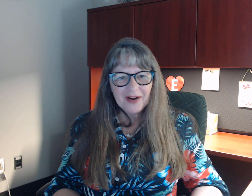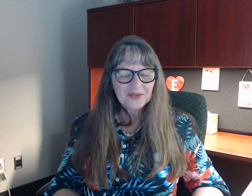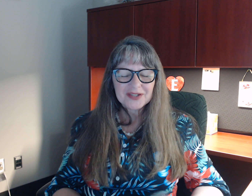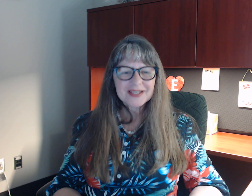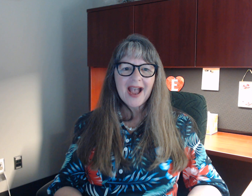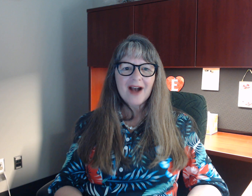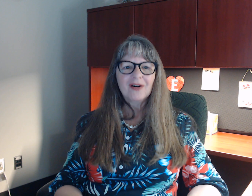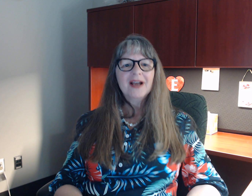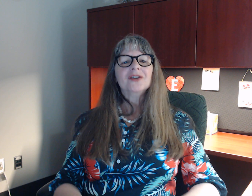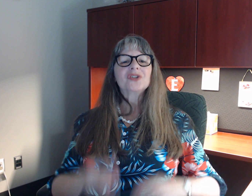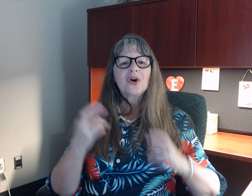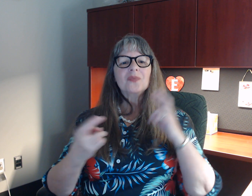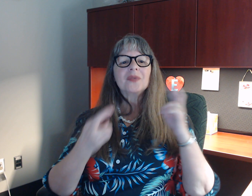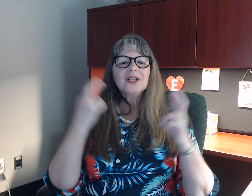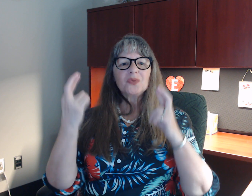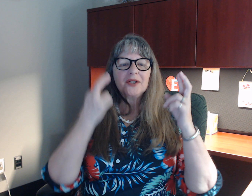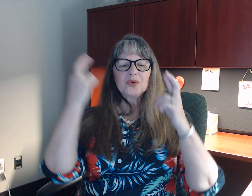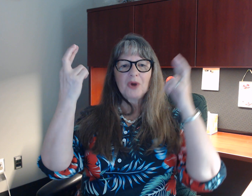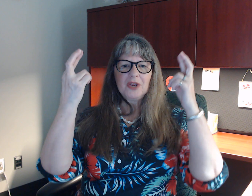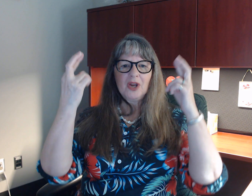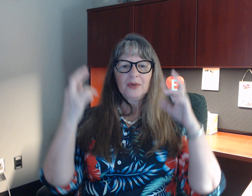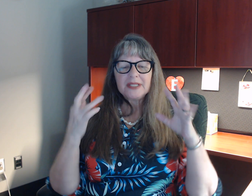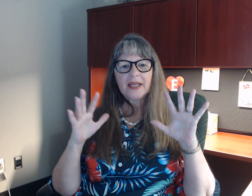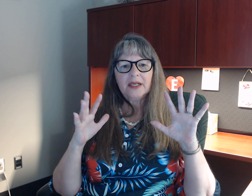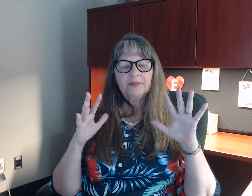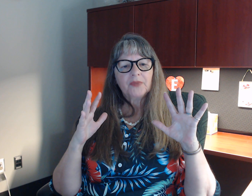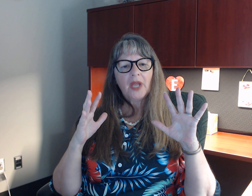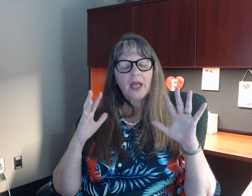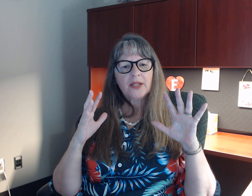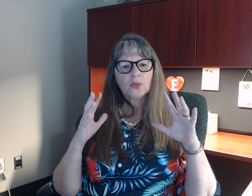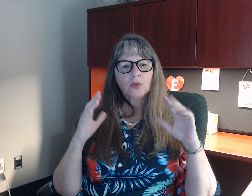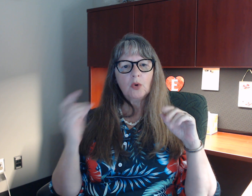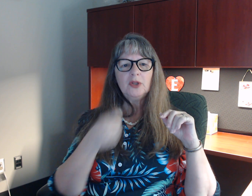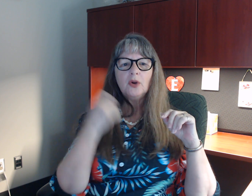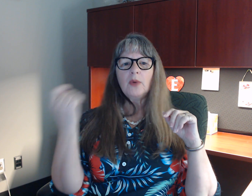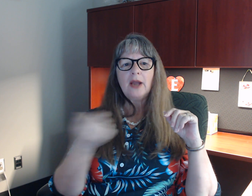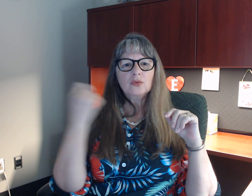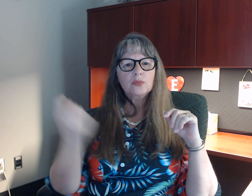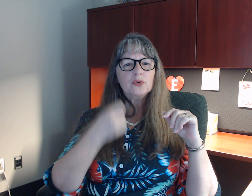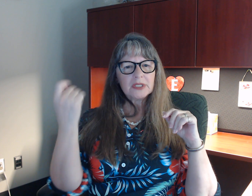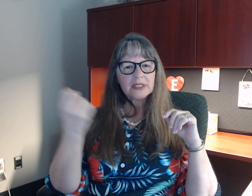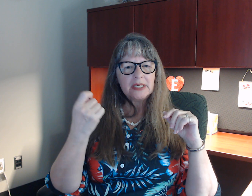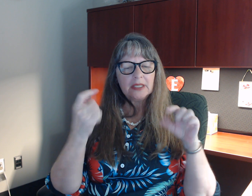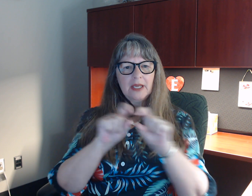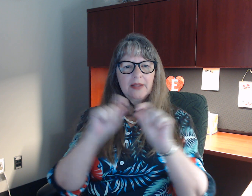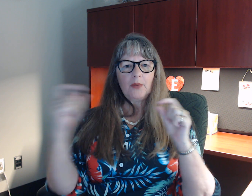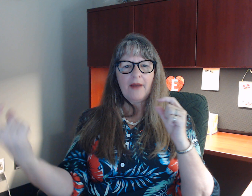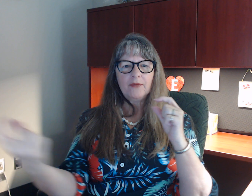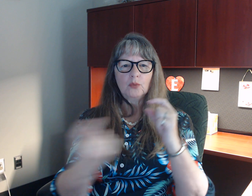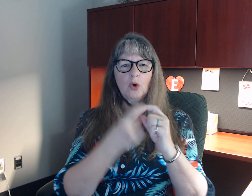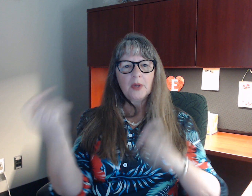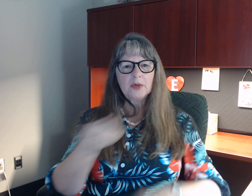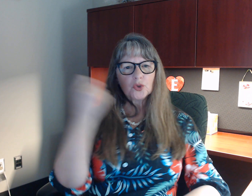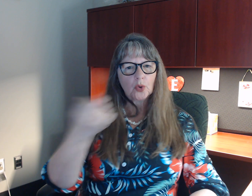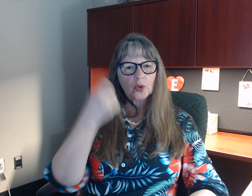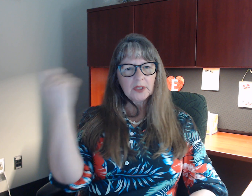this cow. So that's why it's rodeo. It's like it's a rope. You know how you used to see they would have the rope, they would twirl it like